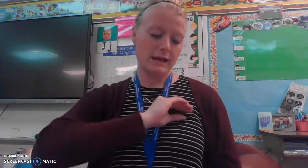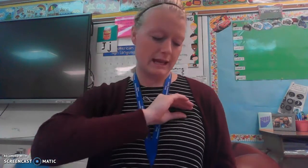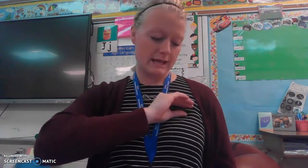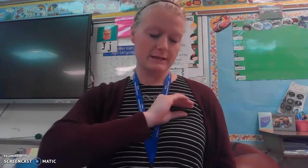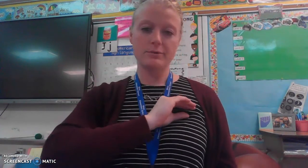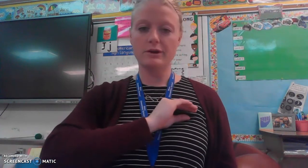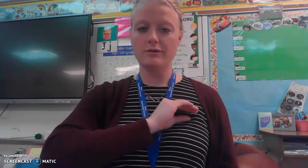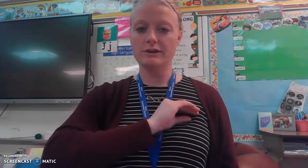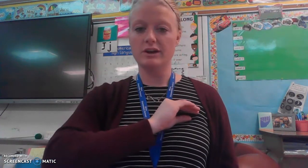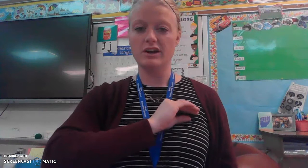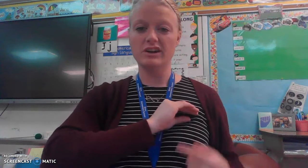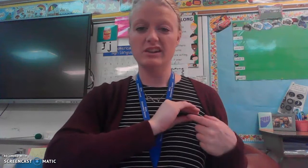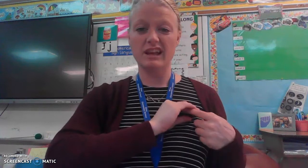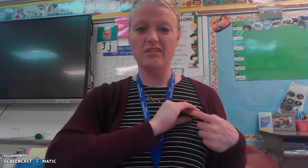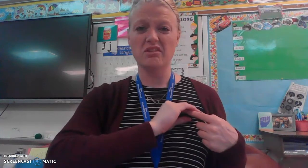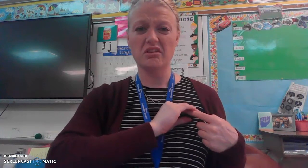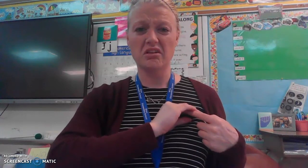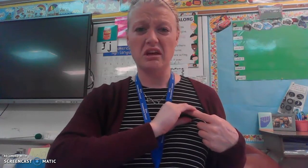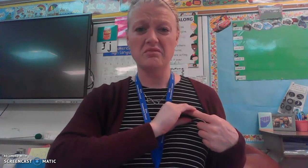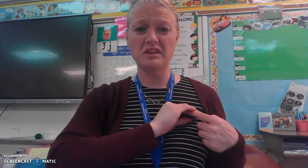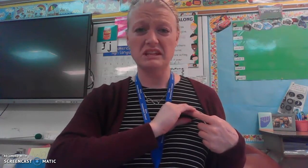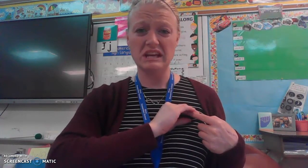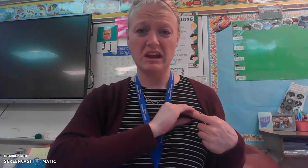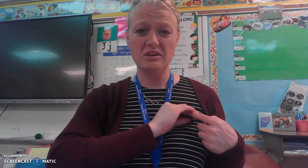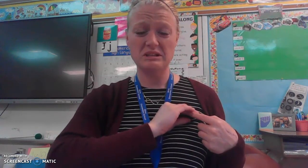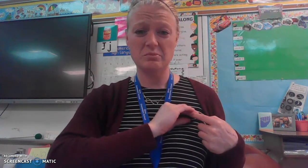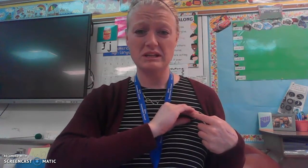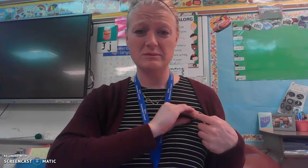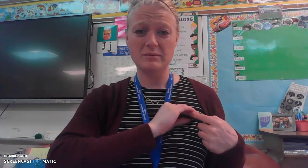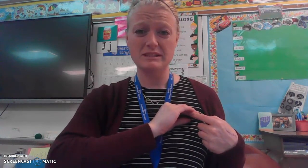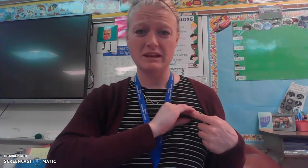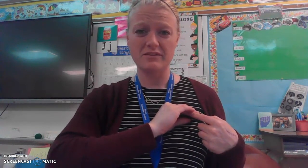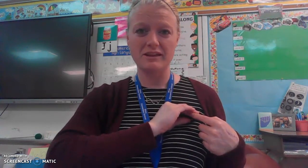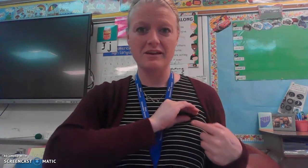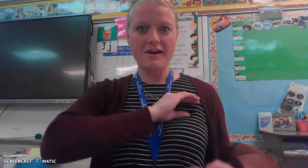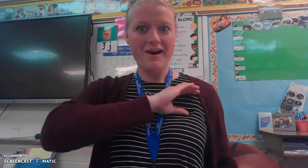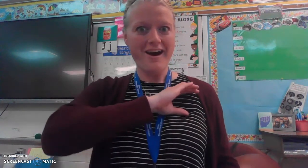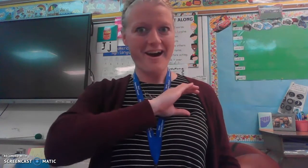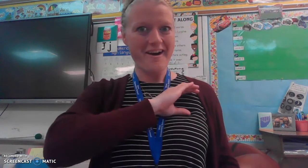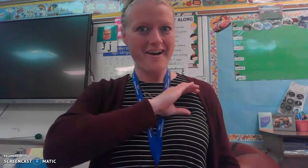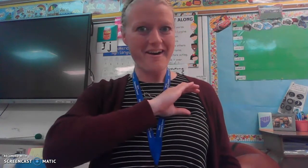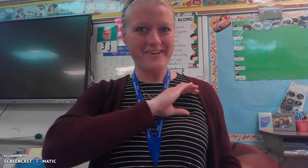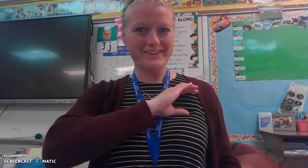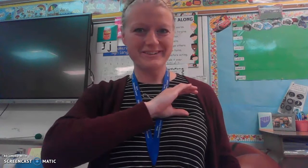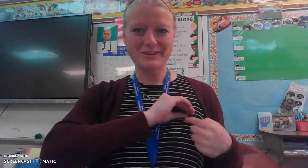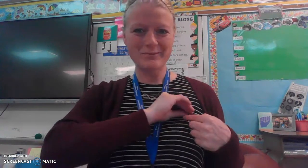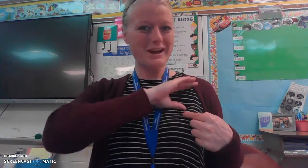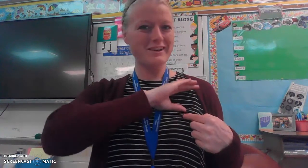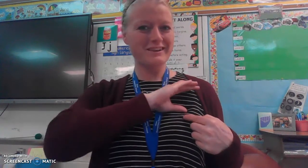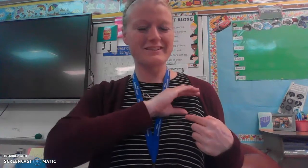right hand and put it over your heart. Like, ugh, I'm feeling down and depressed about myself. And then, oh, feel better. So